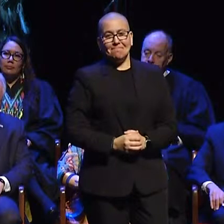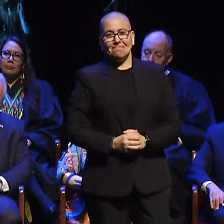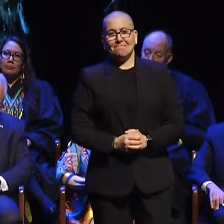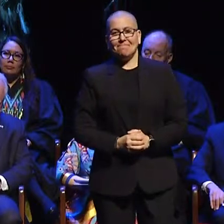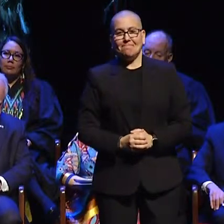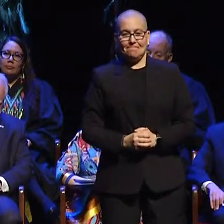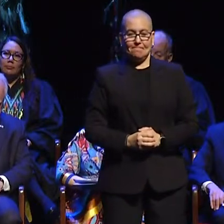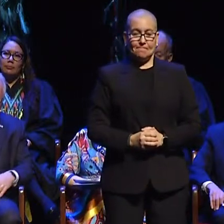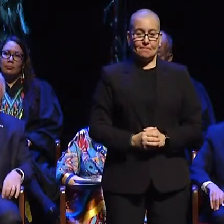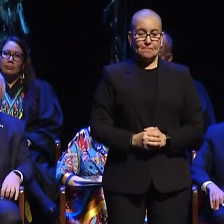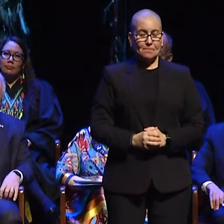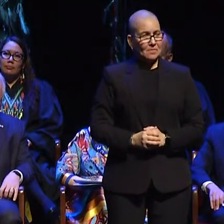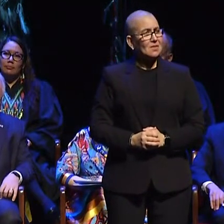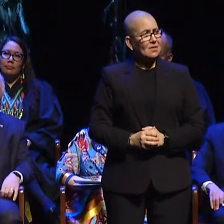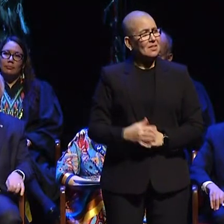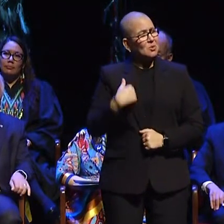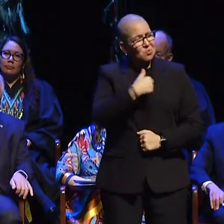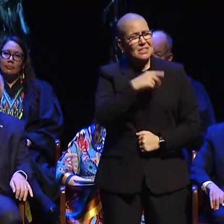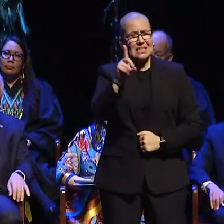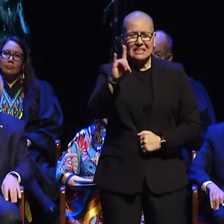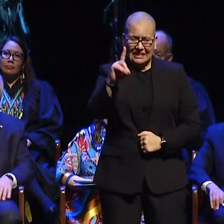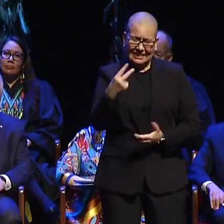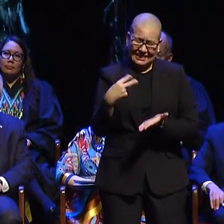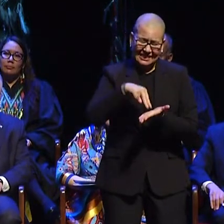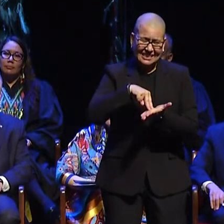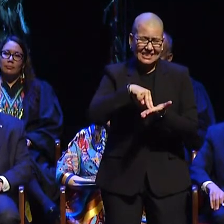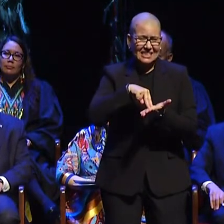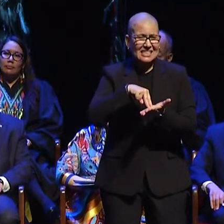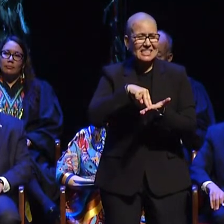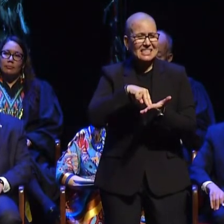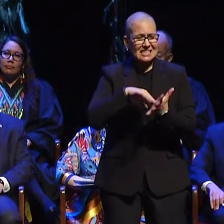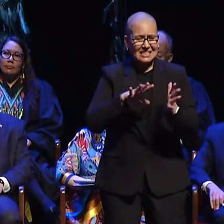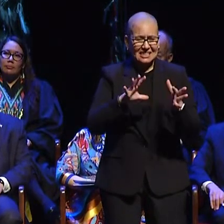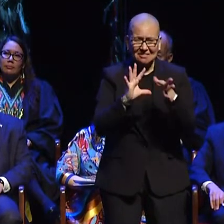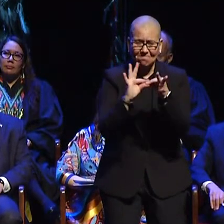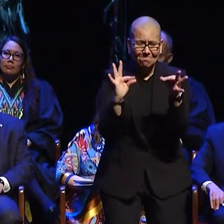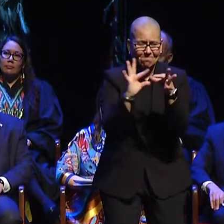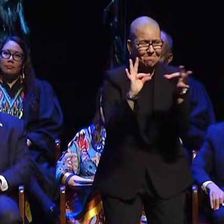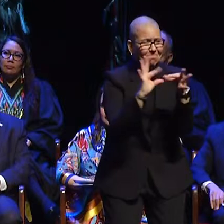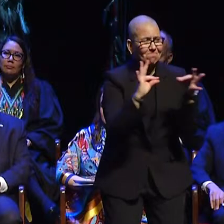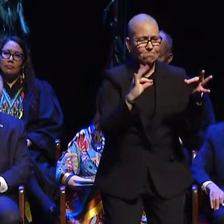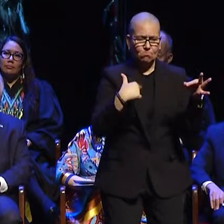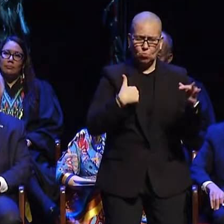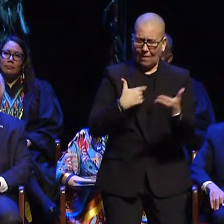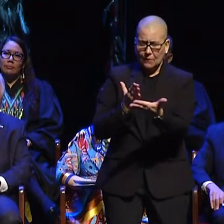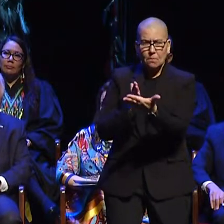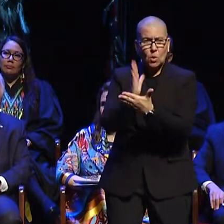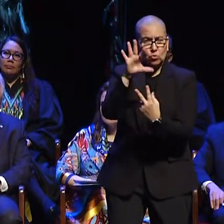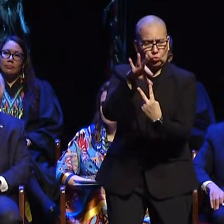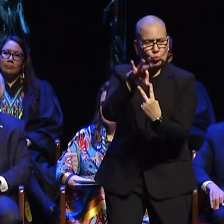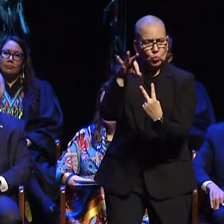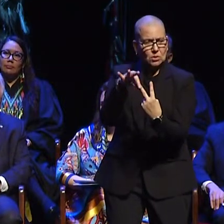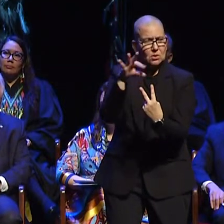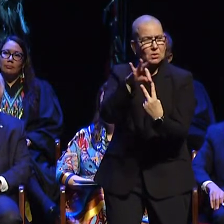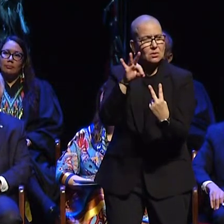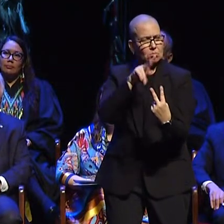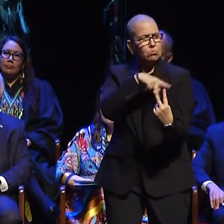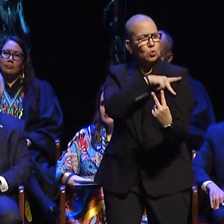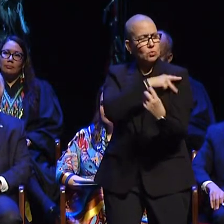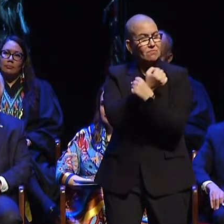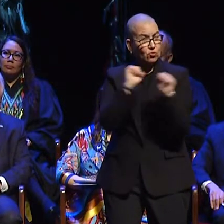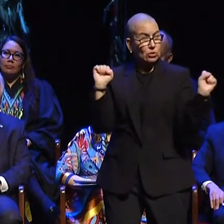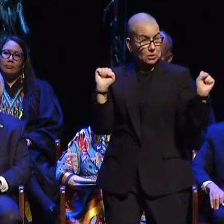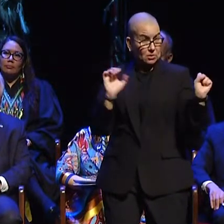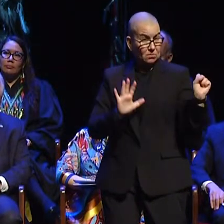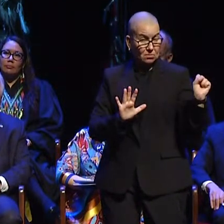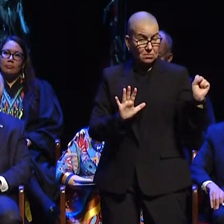We stood up for the right to choose and for our most personal freedoms. And in prosecuting the people who